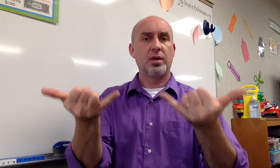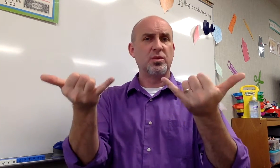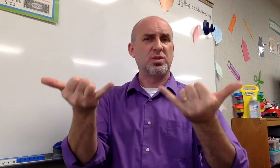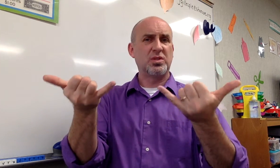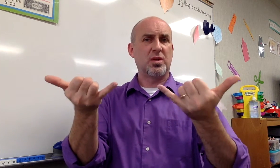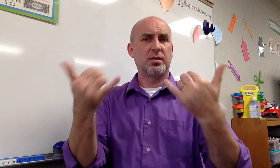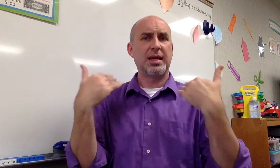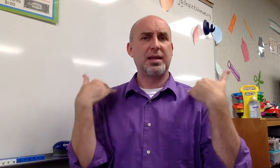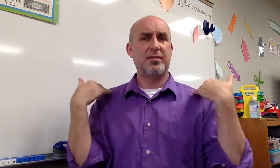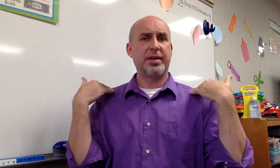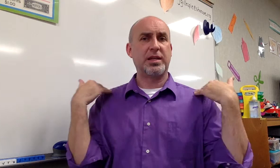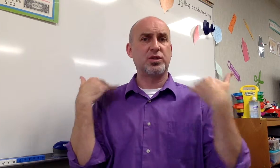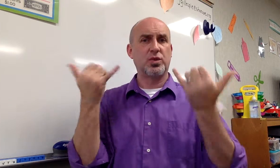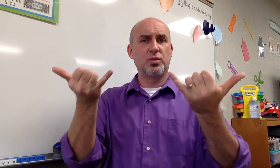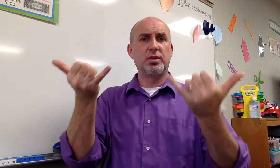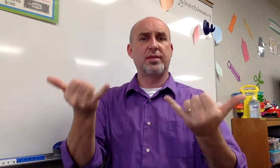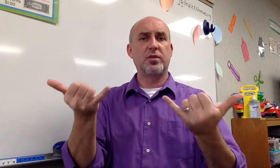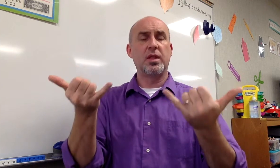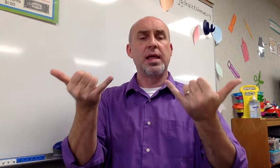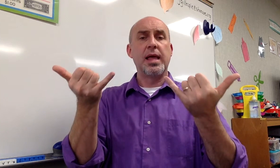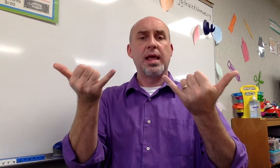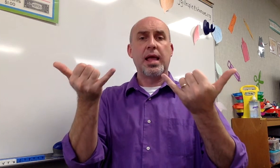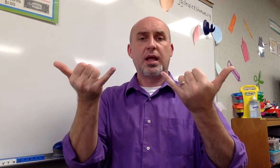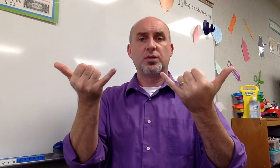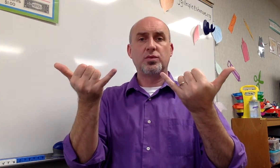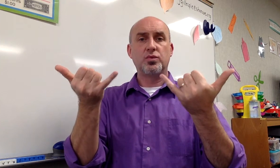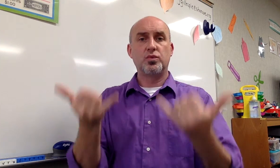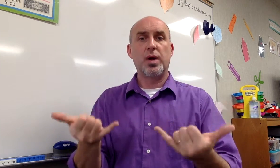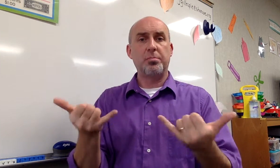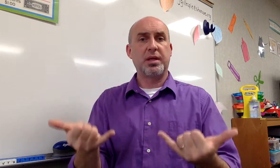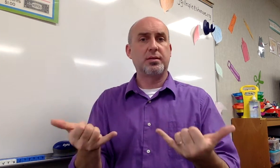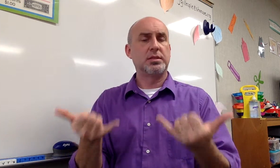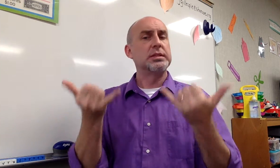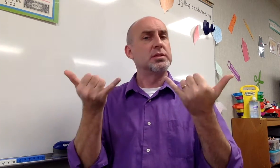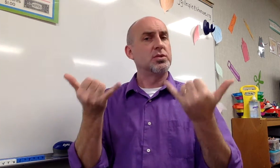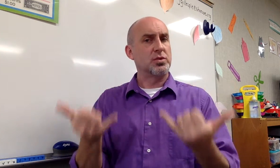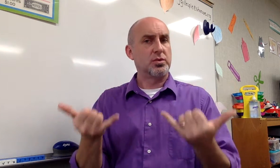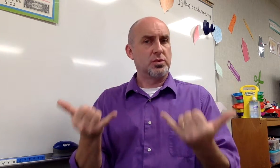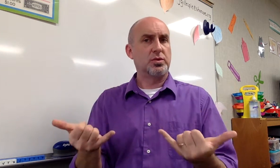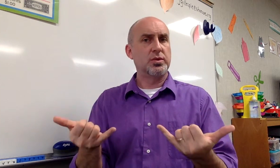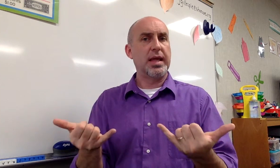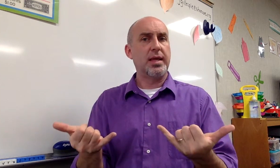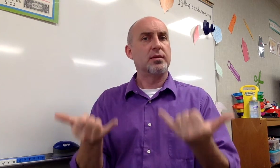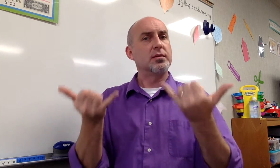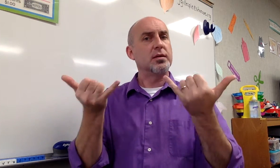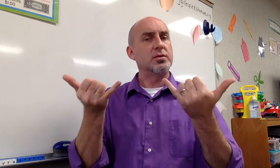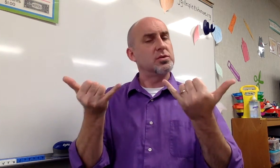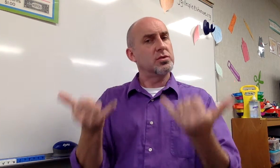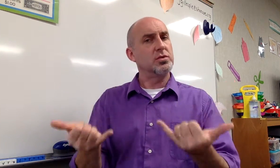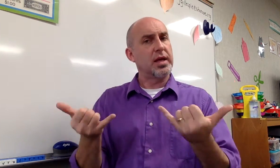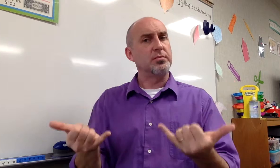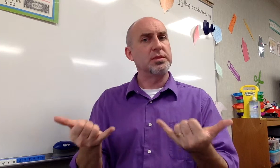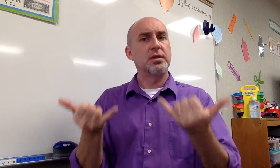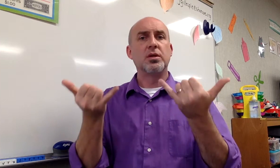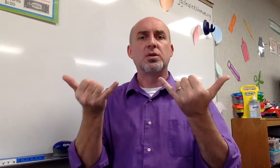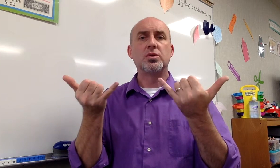You start kind of at shoulder level and you drop it. Today. It goes 2 times.